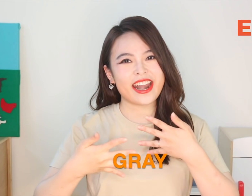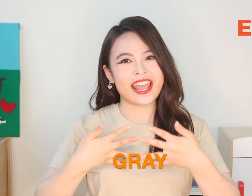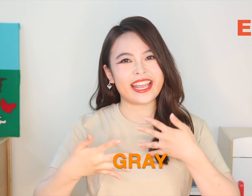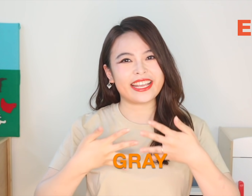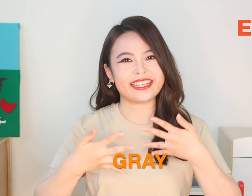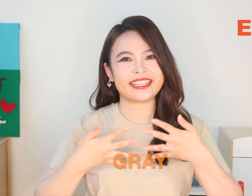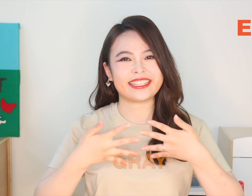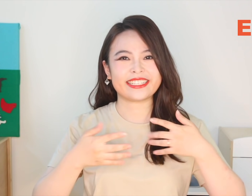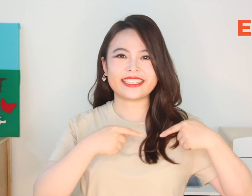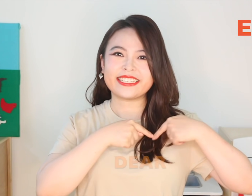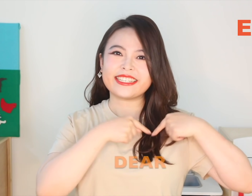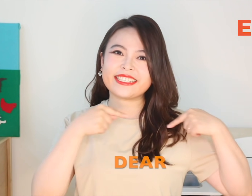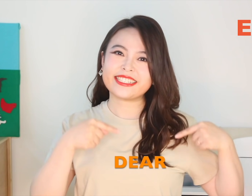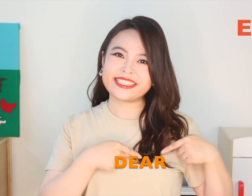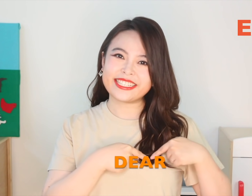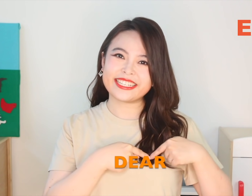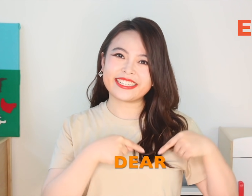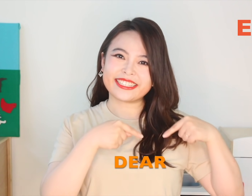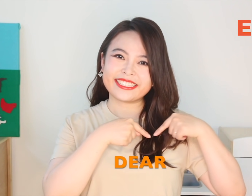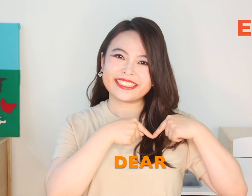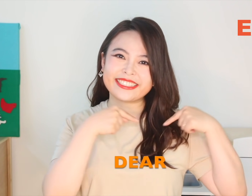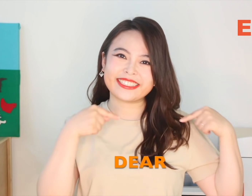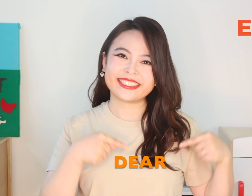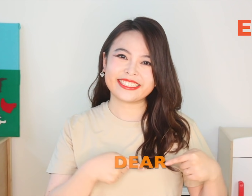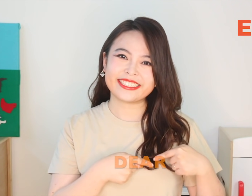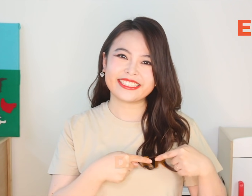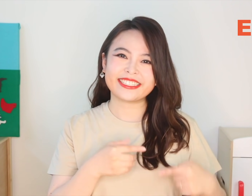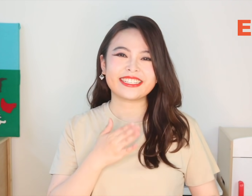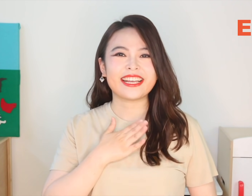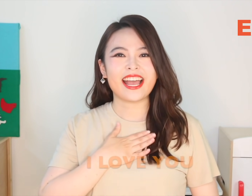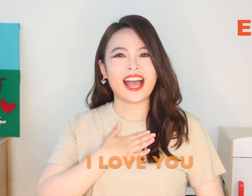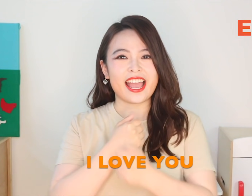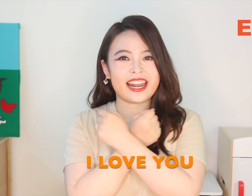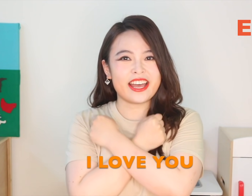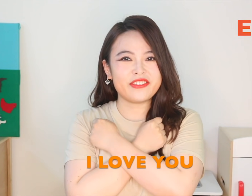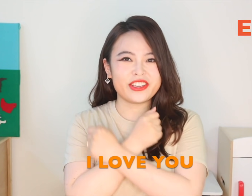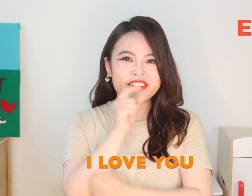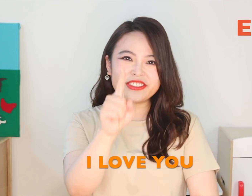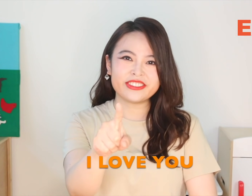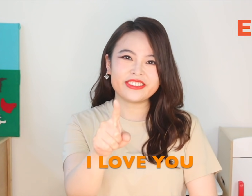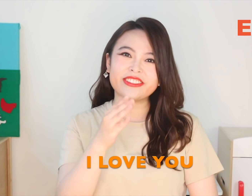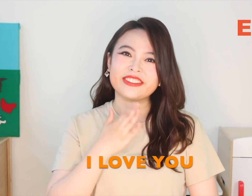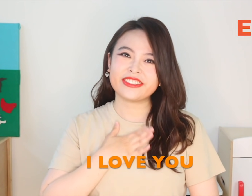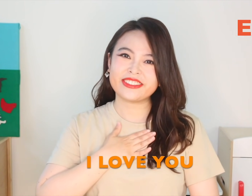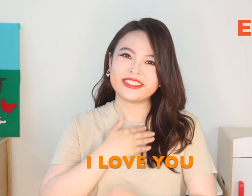gray, dear, I love you,